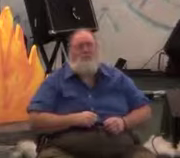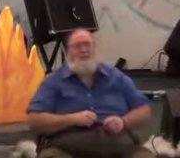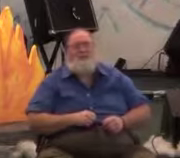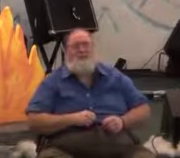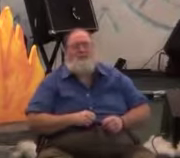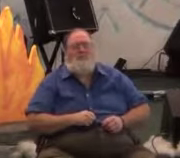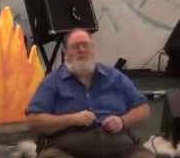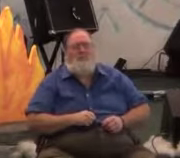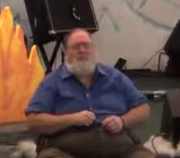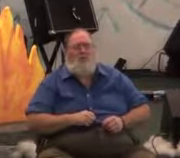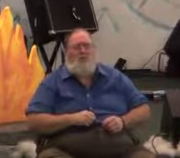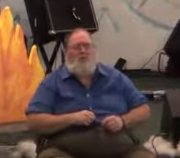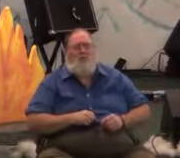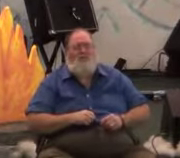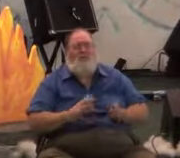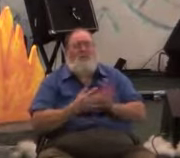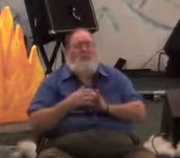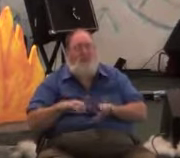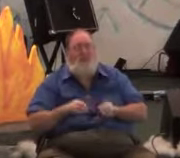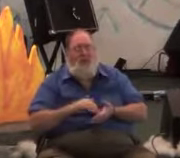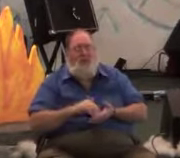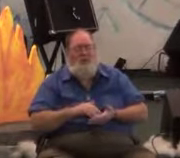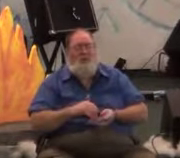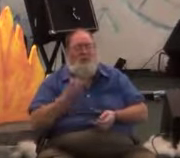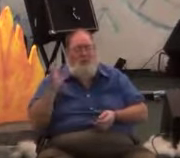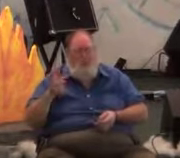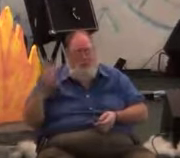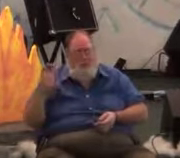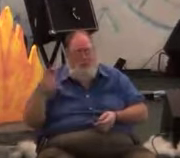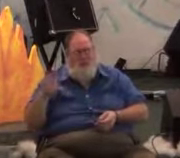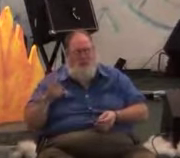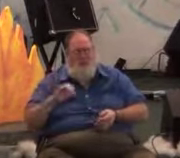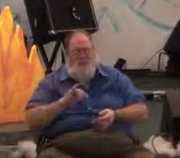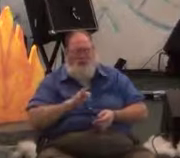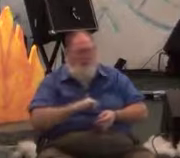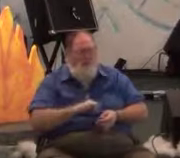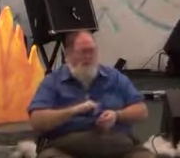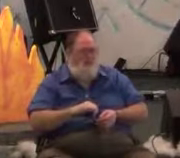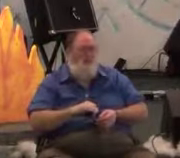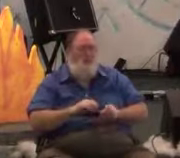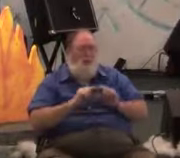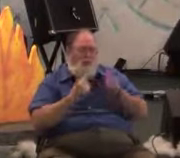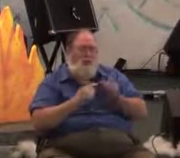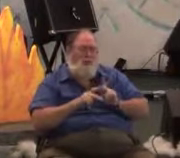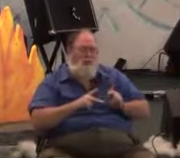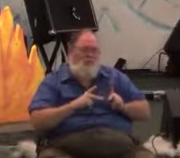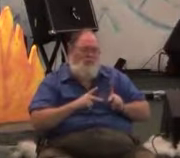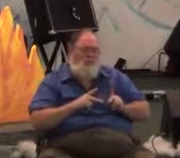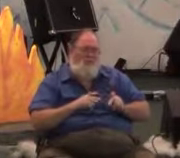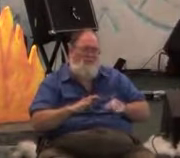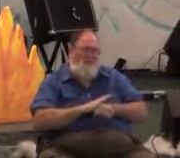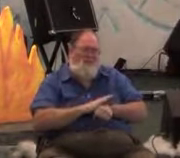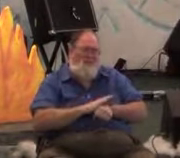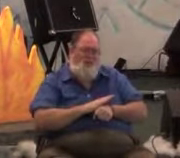arrogance, a pride of all that people around him as he hung on the cross for them. And he says,